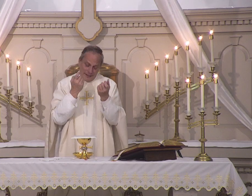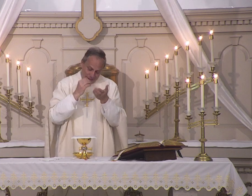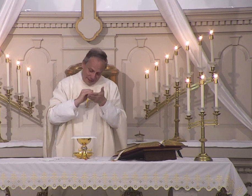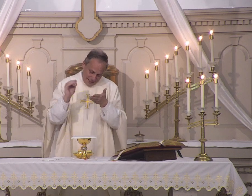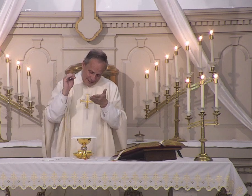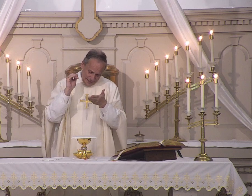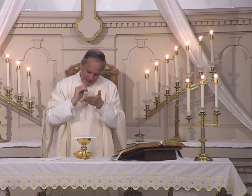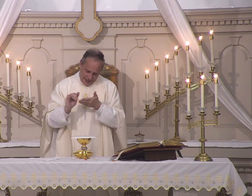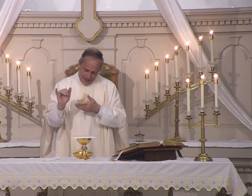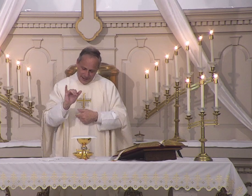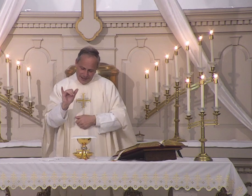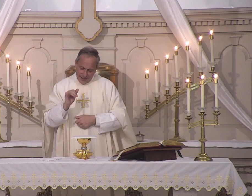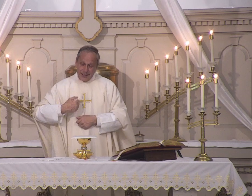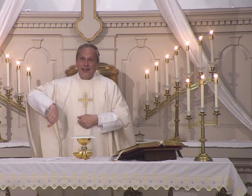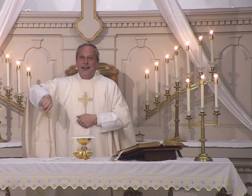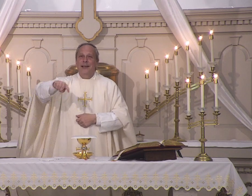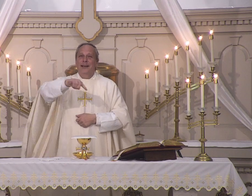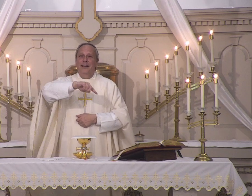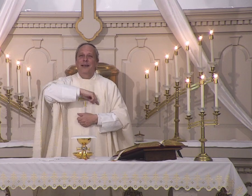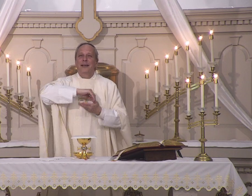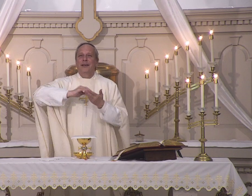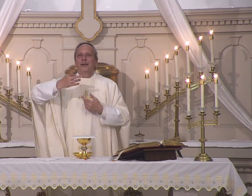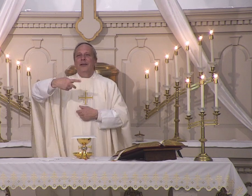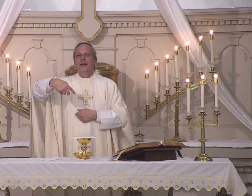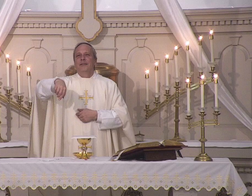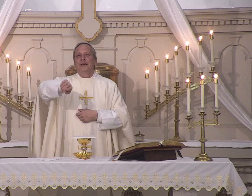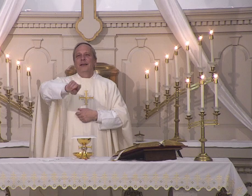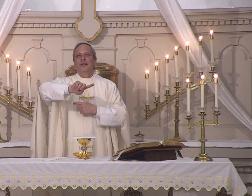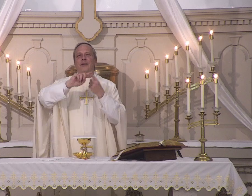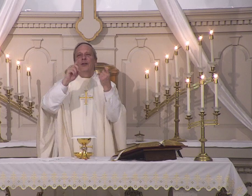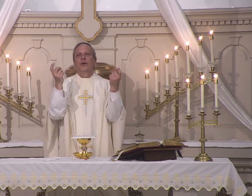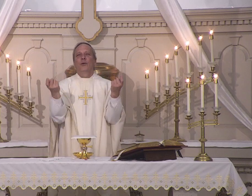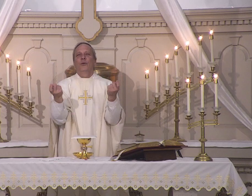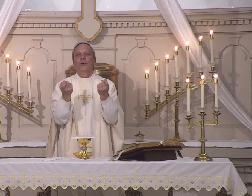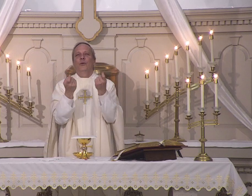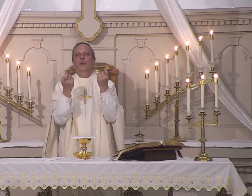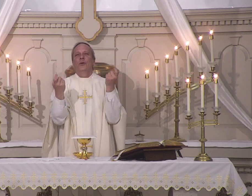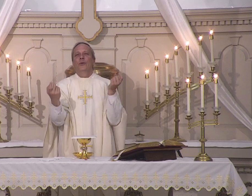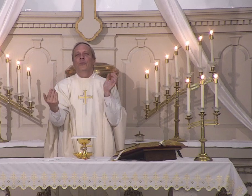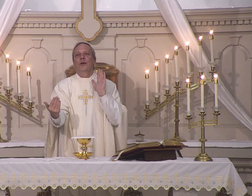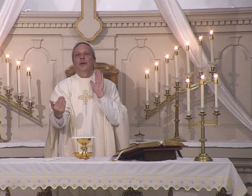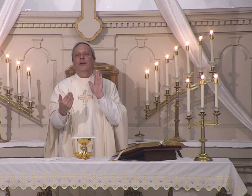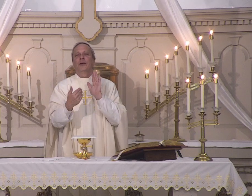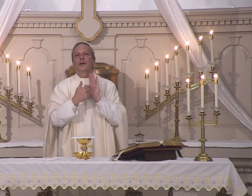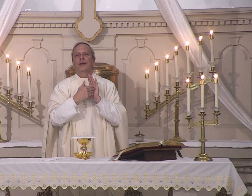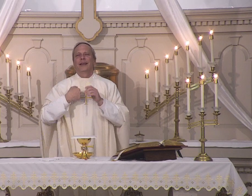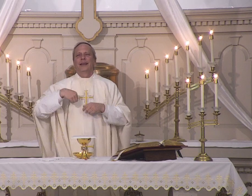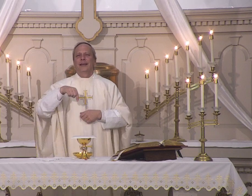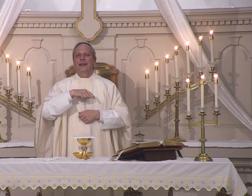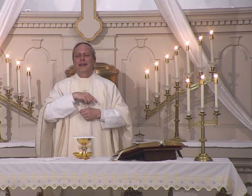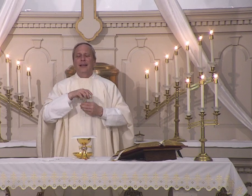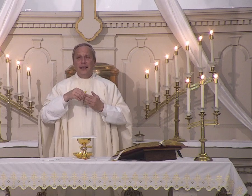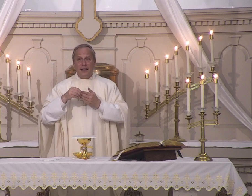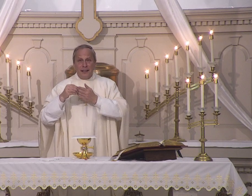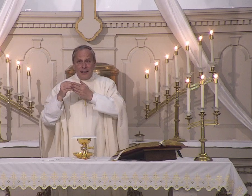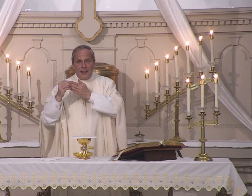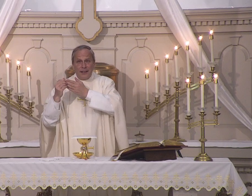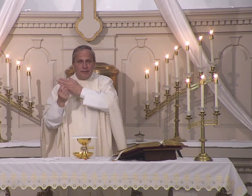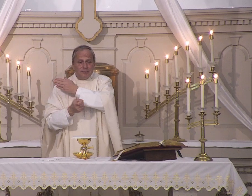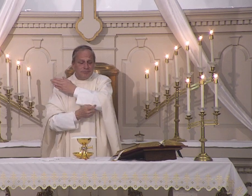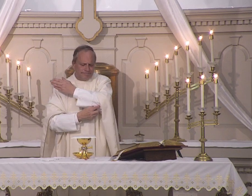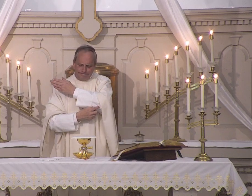forgive us our trespasses, as we forgive those who trespass against